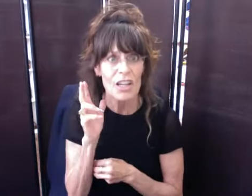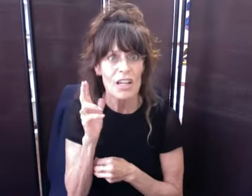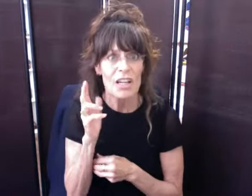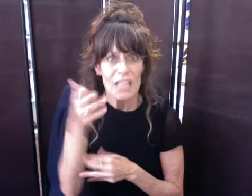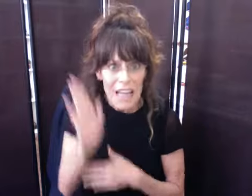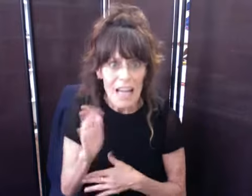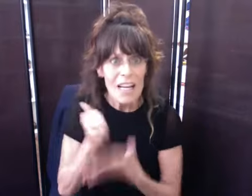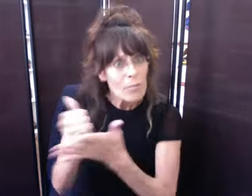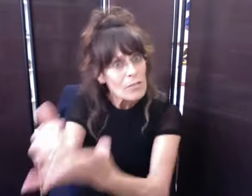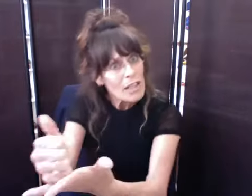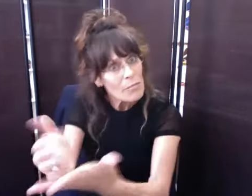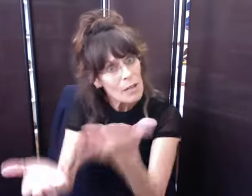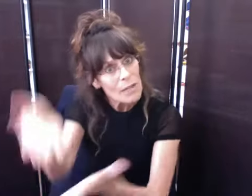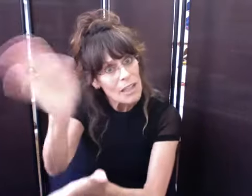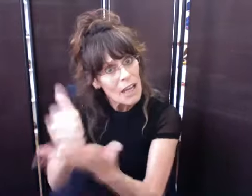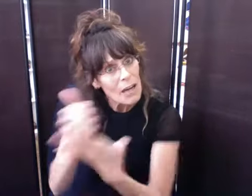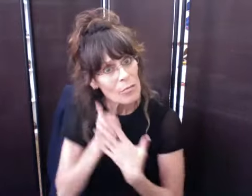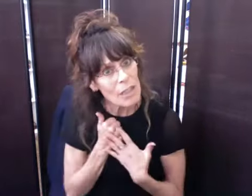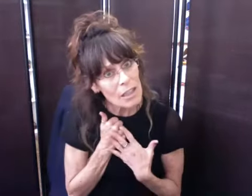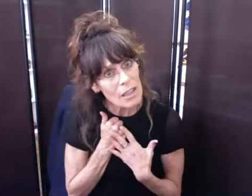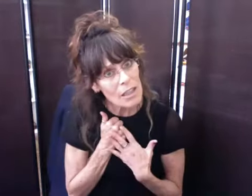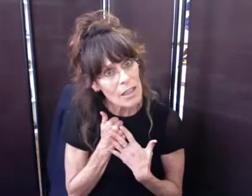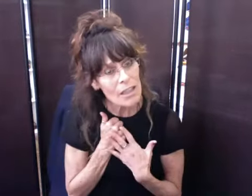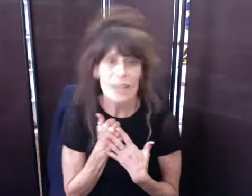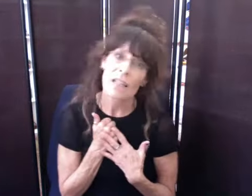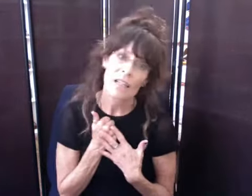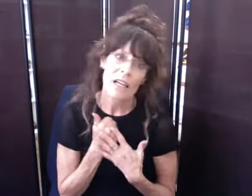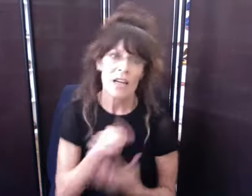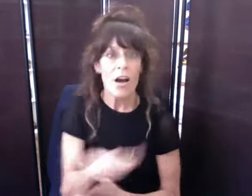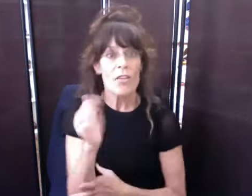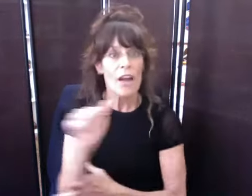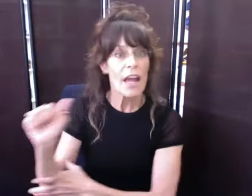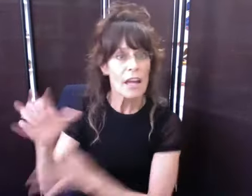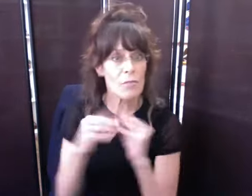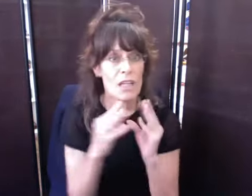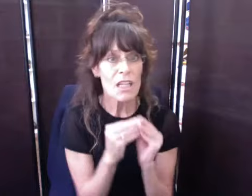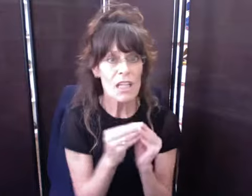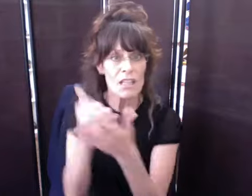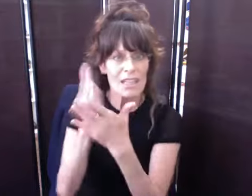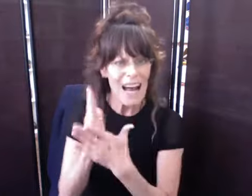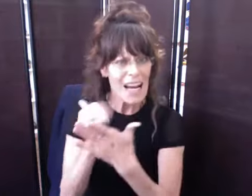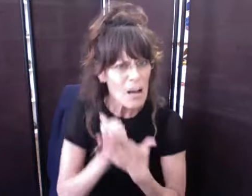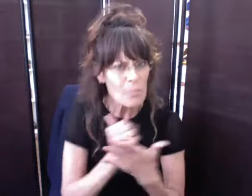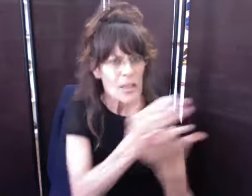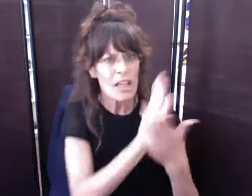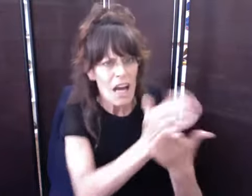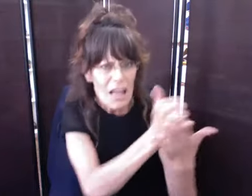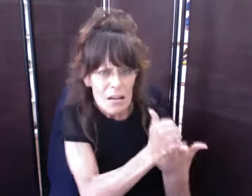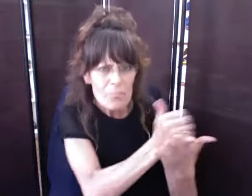me. I've been to enough AA meetings where I heard other people say, God helped me with this, God helped me with that, God helped me with the other. And it was